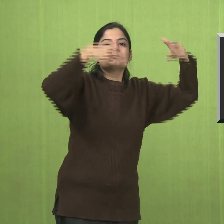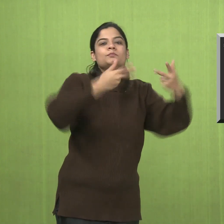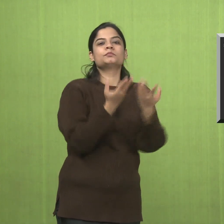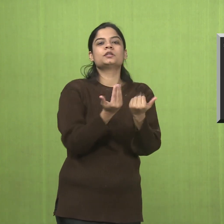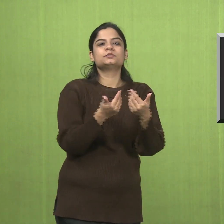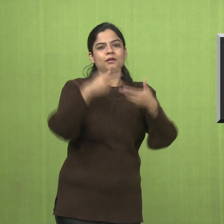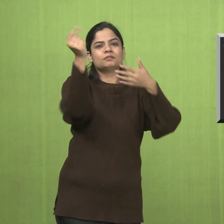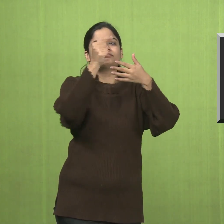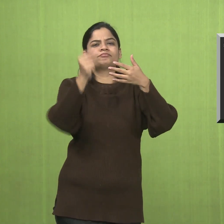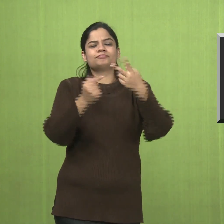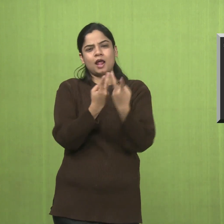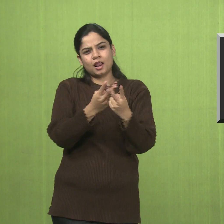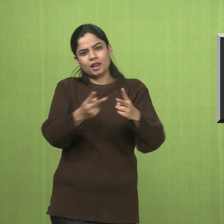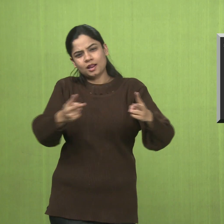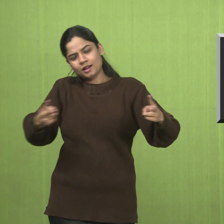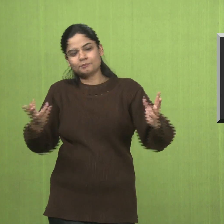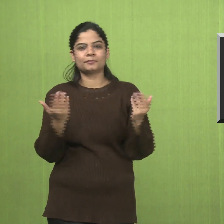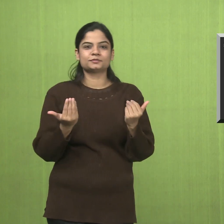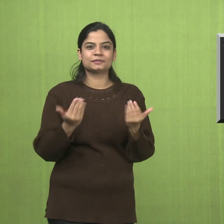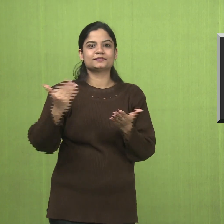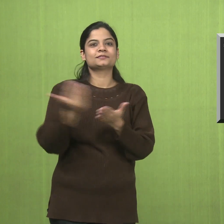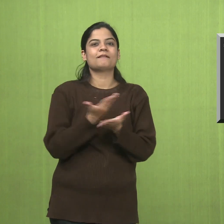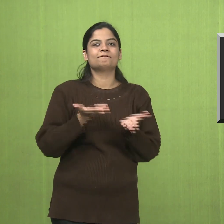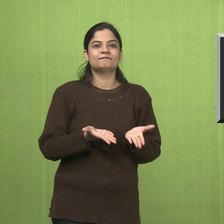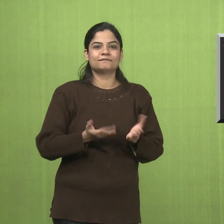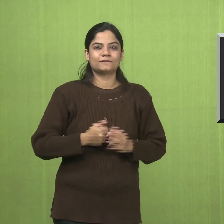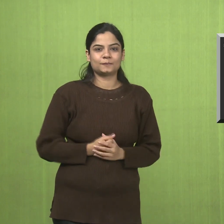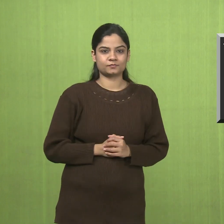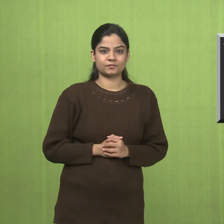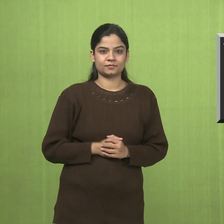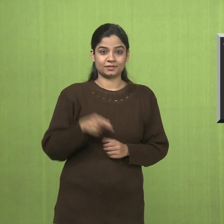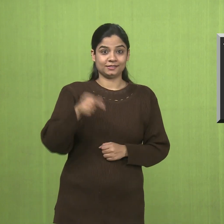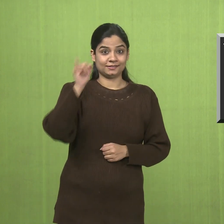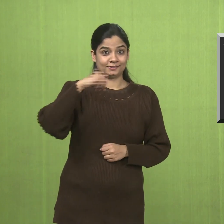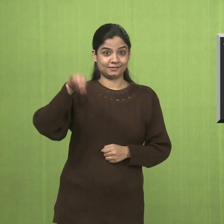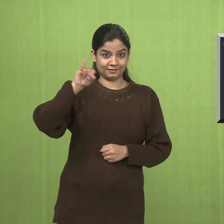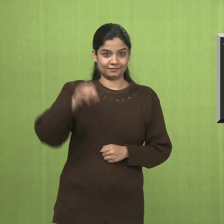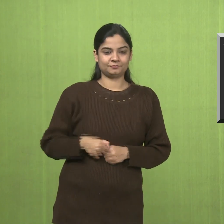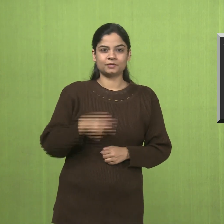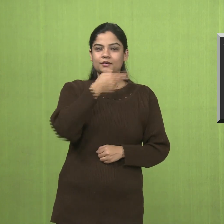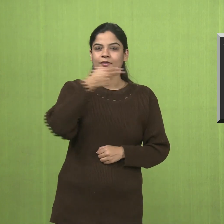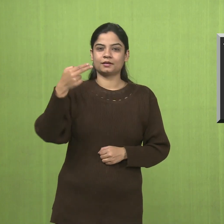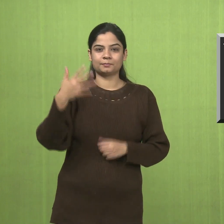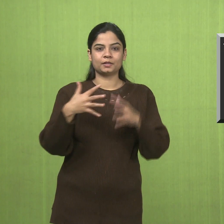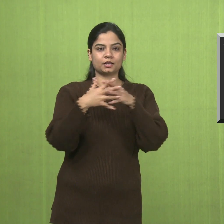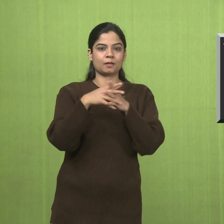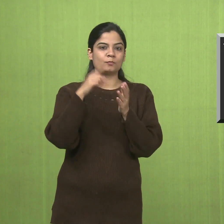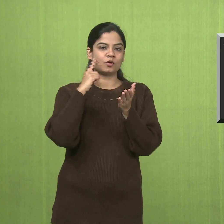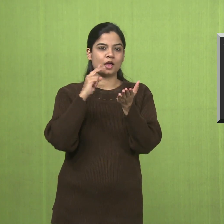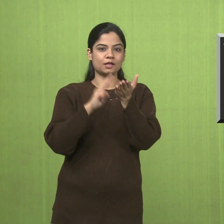electricity can be generated from micro-hydel projects. The next one, the sixth one, is called wind